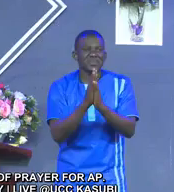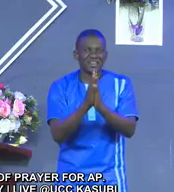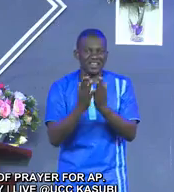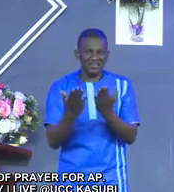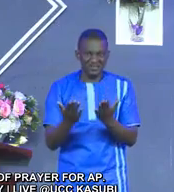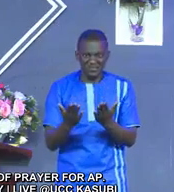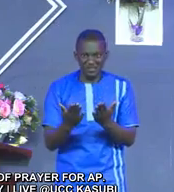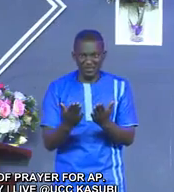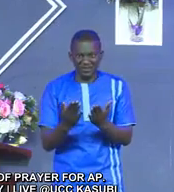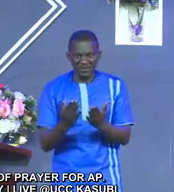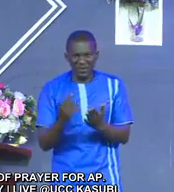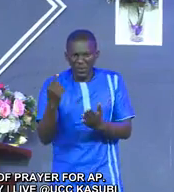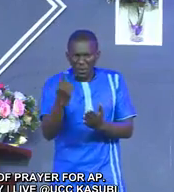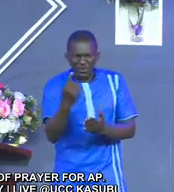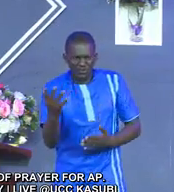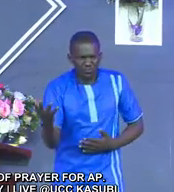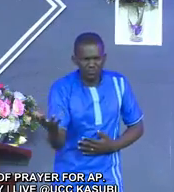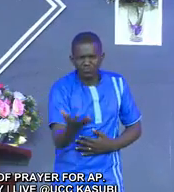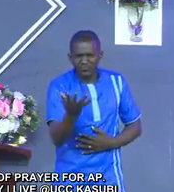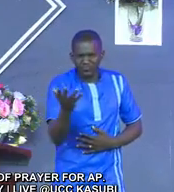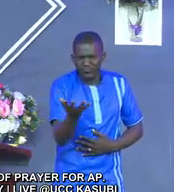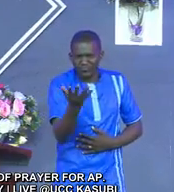Just to stir up your faith.